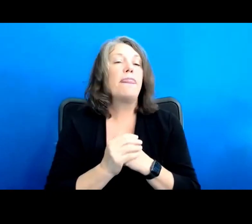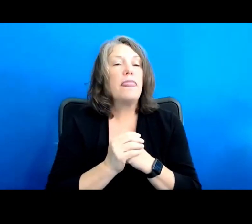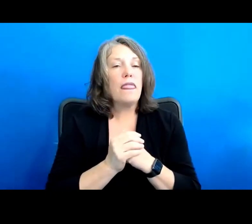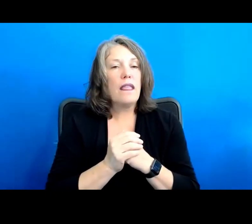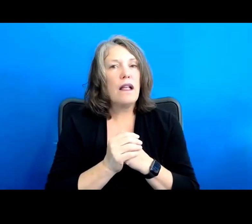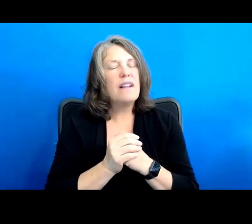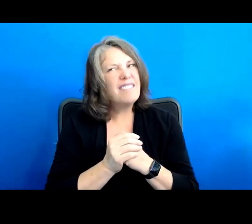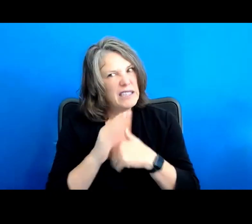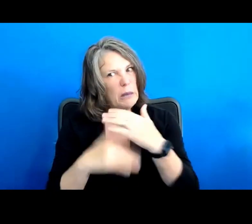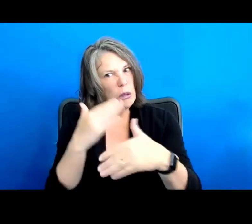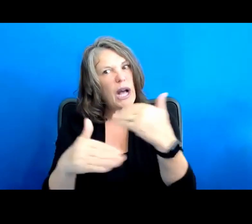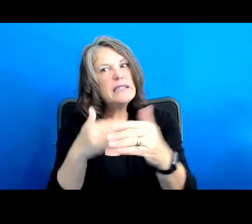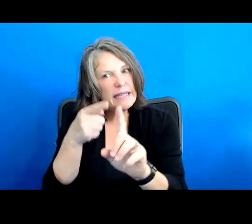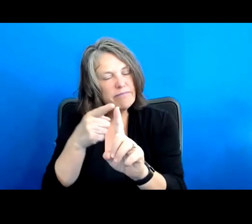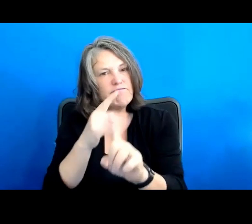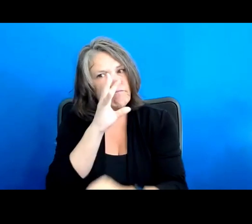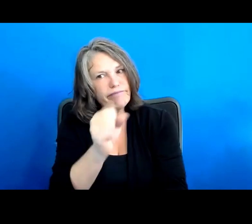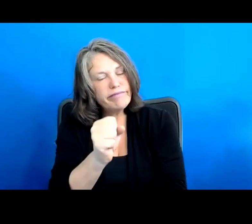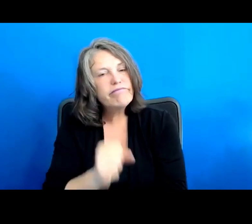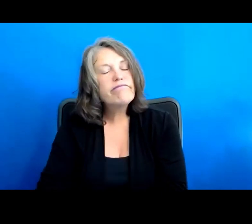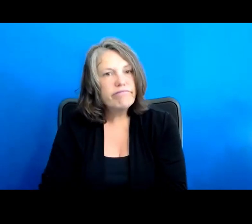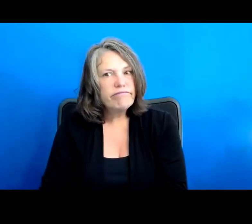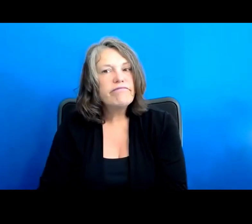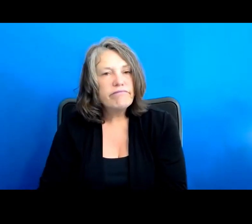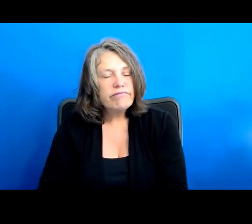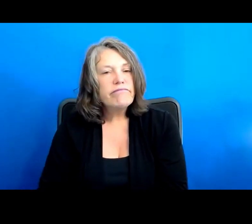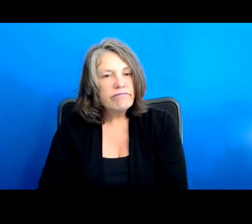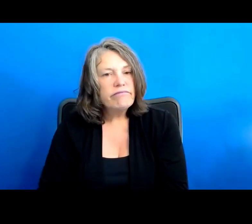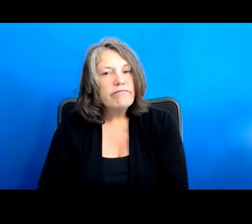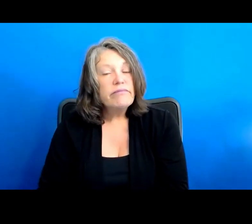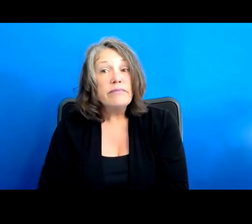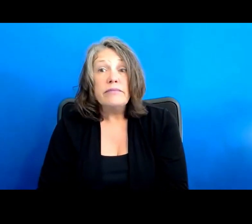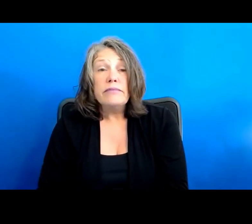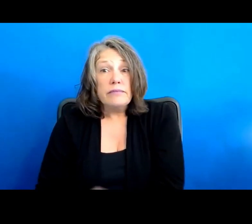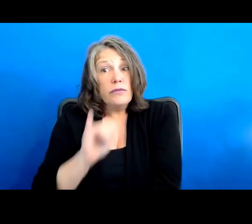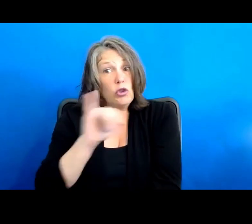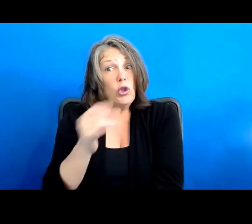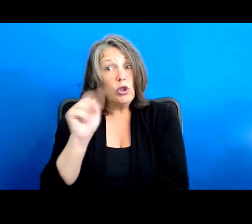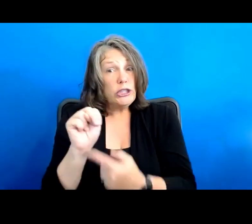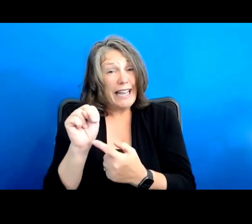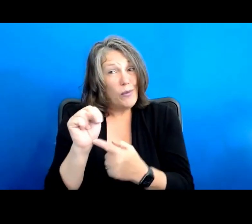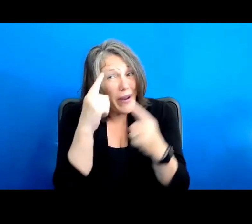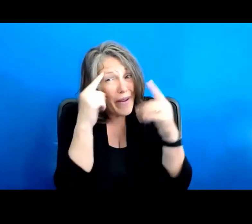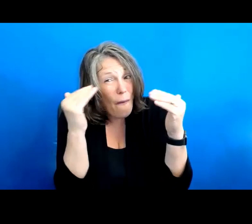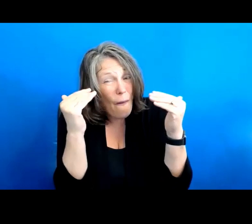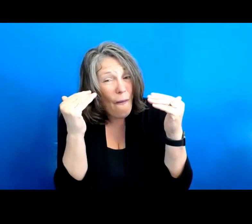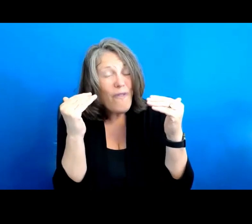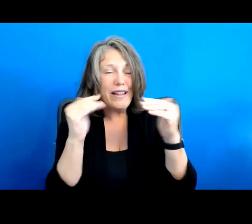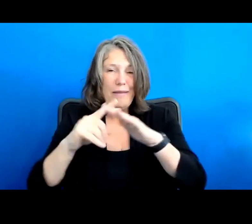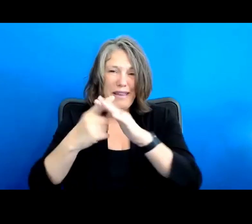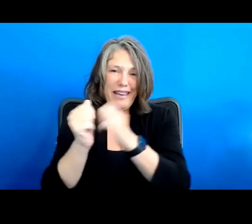fascinating process, and hopefully we're beginning in January, hopefully with the European